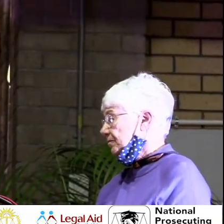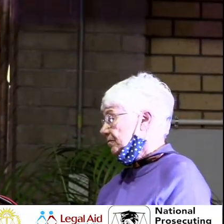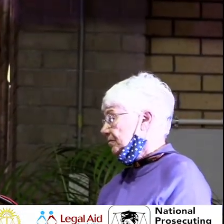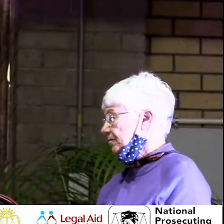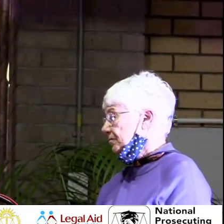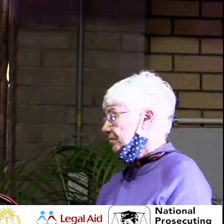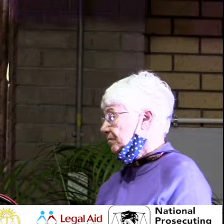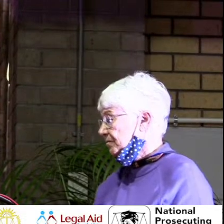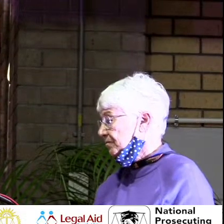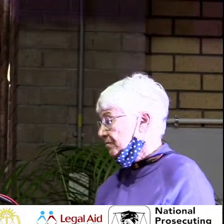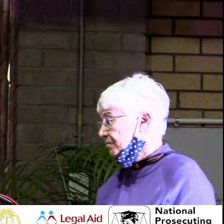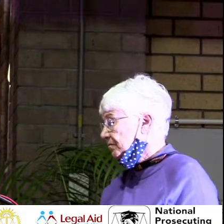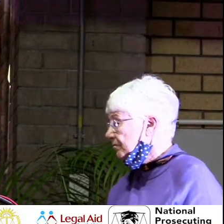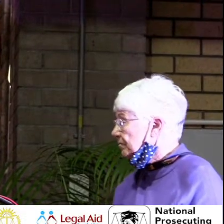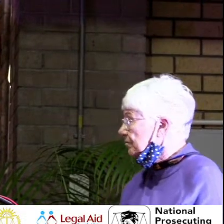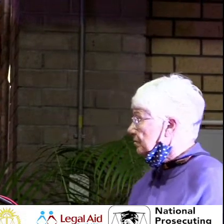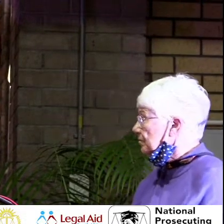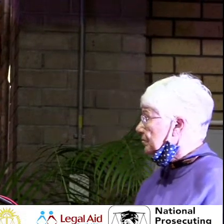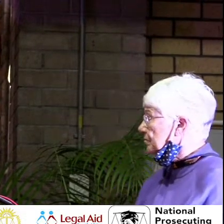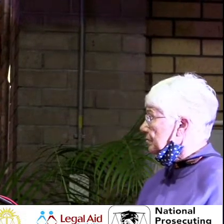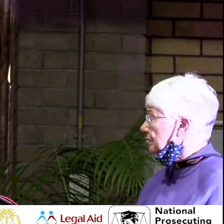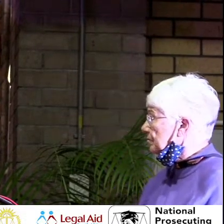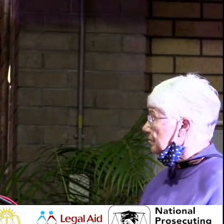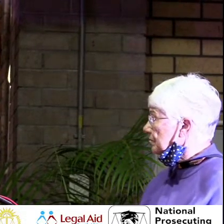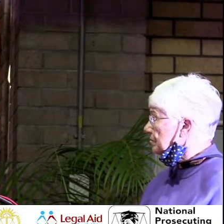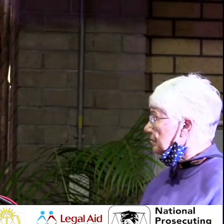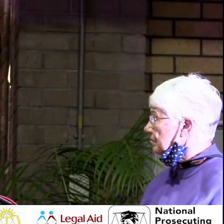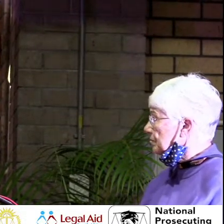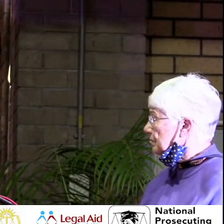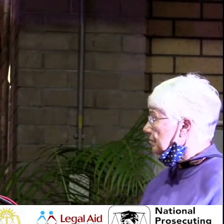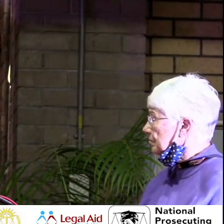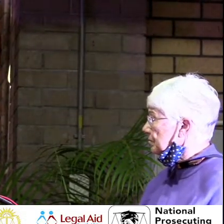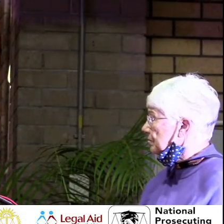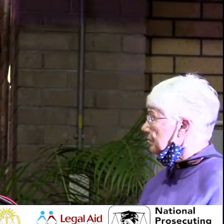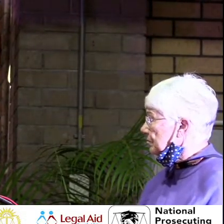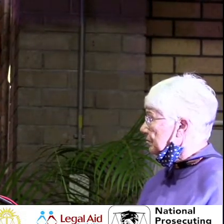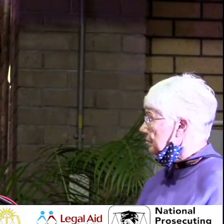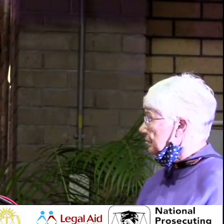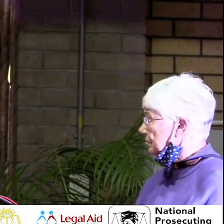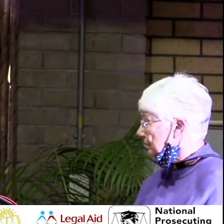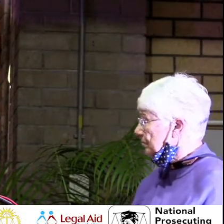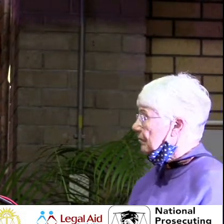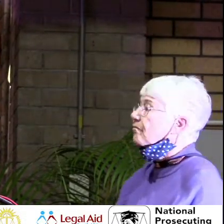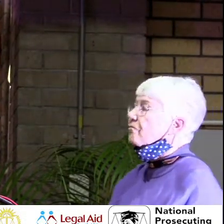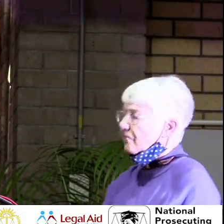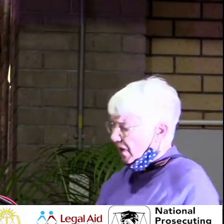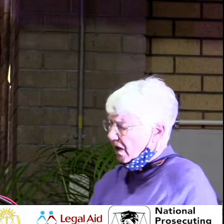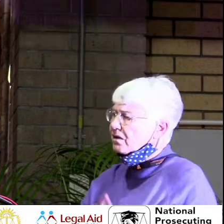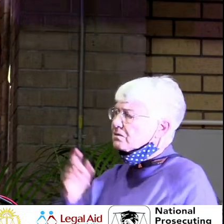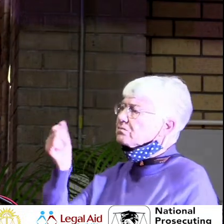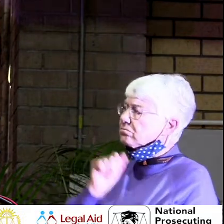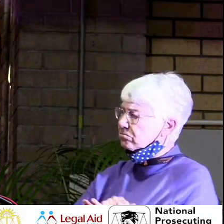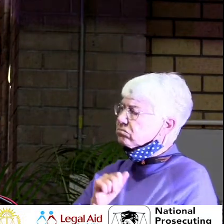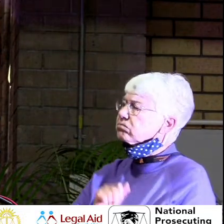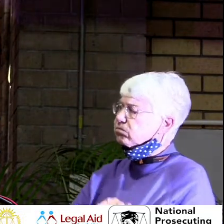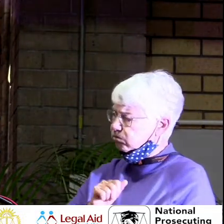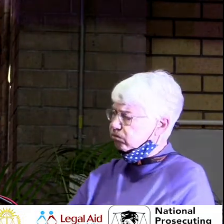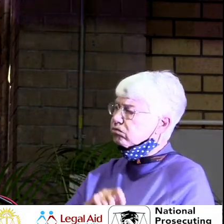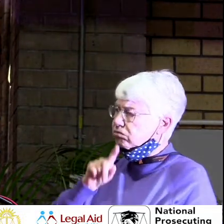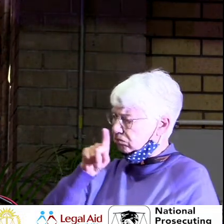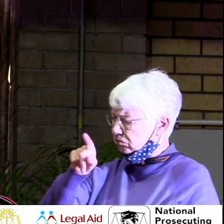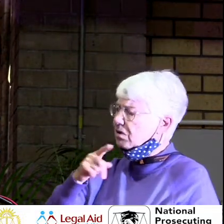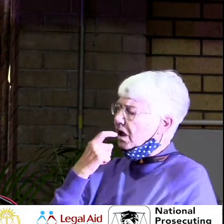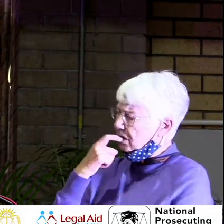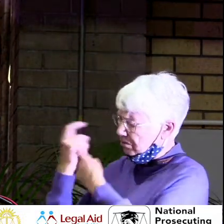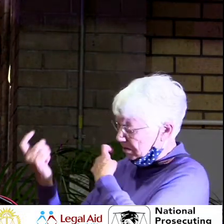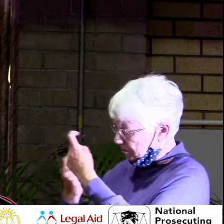I think as SAPS we must be allowed to be criticized. I think people have the right to criticize